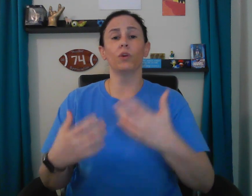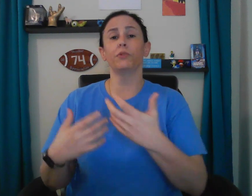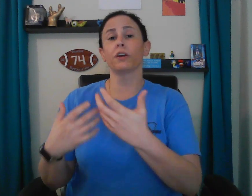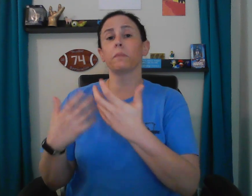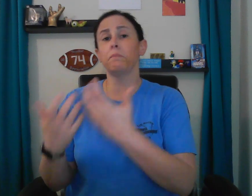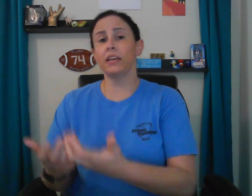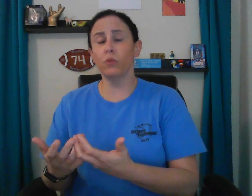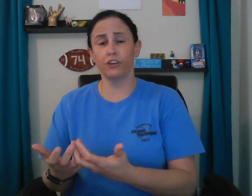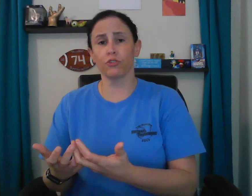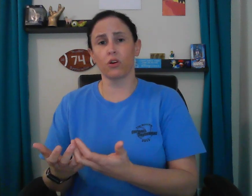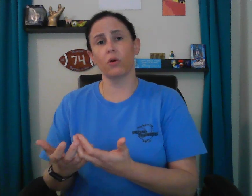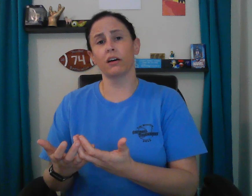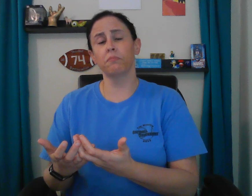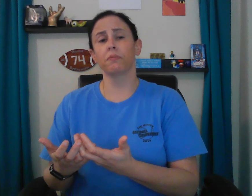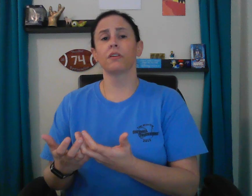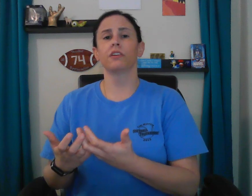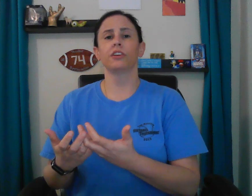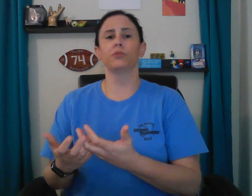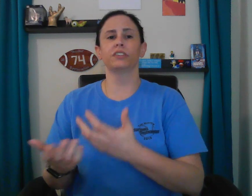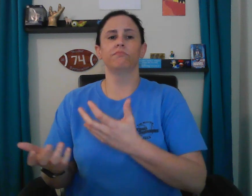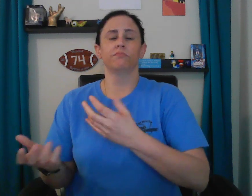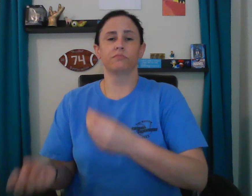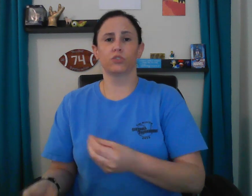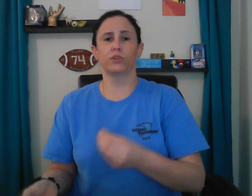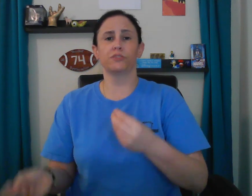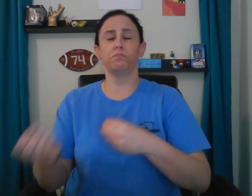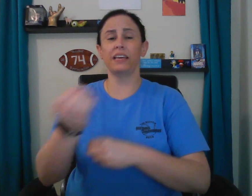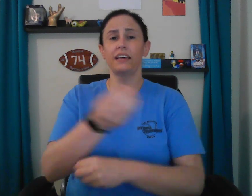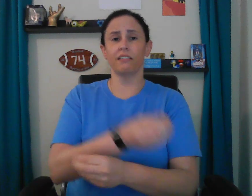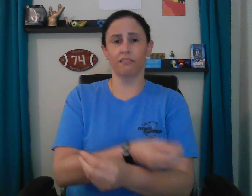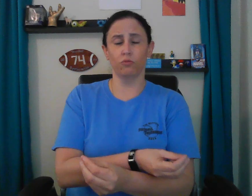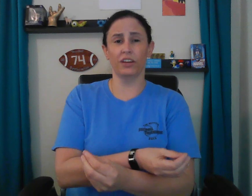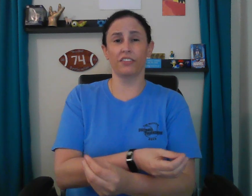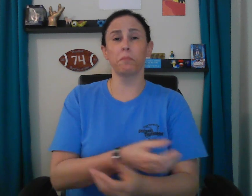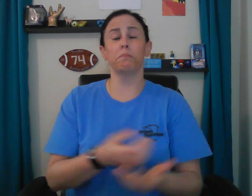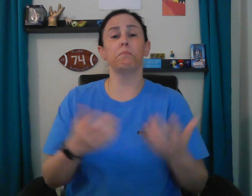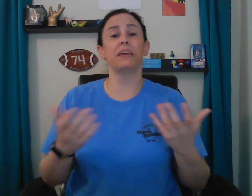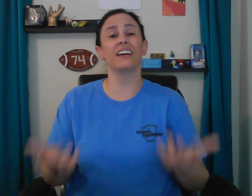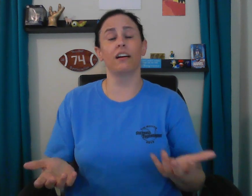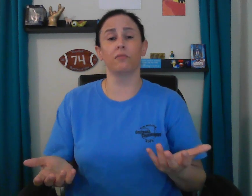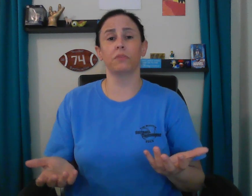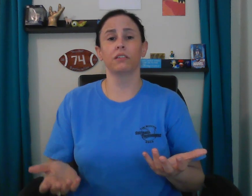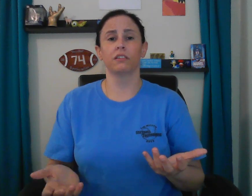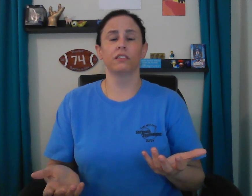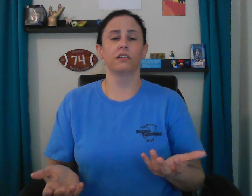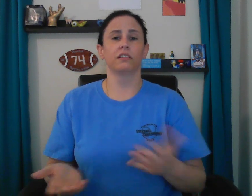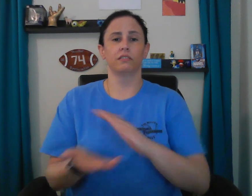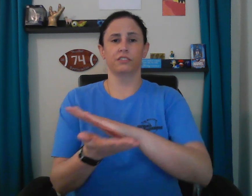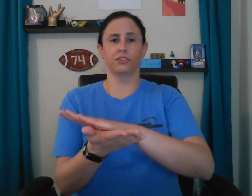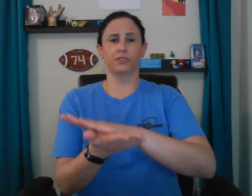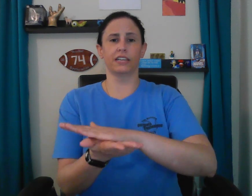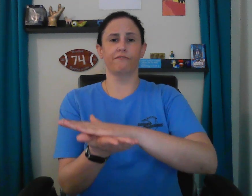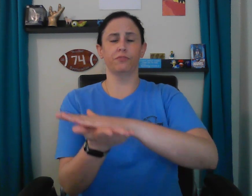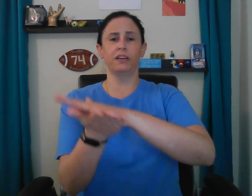do you want to be when you grow up? You would switch be with become. So the sign for